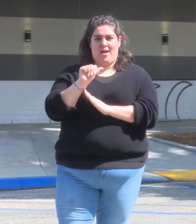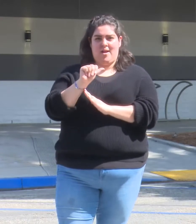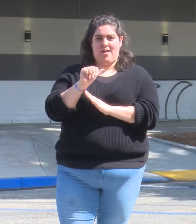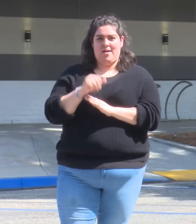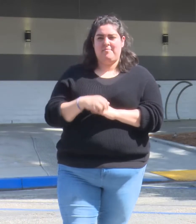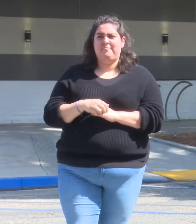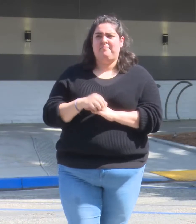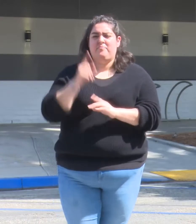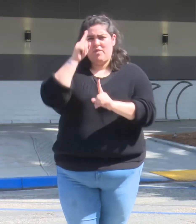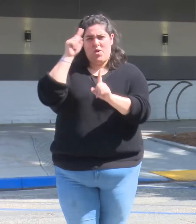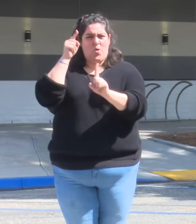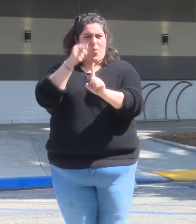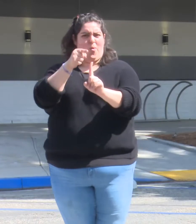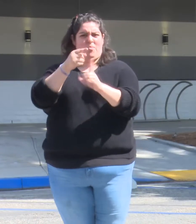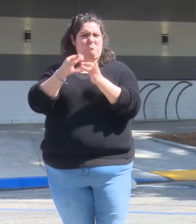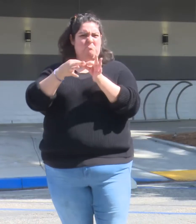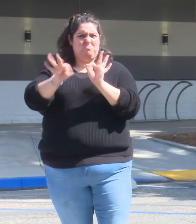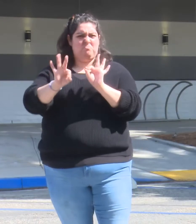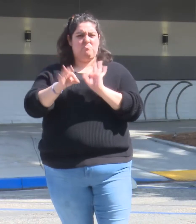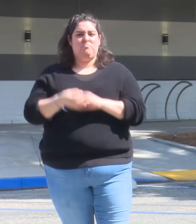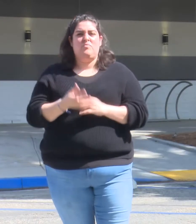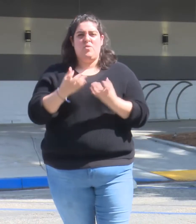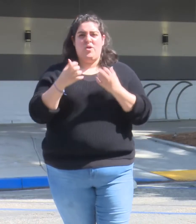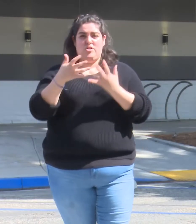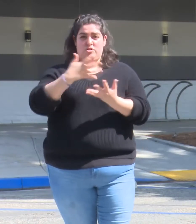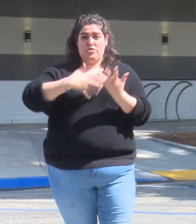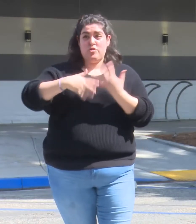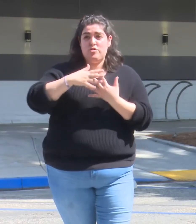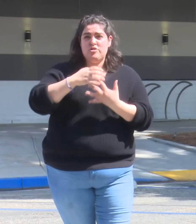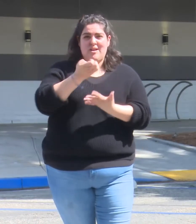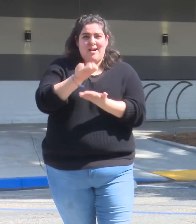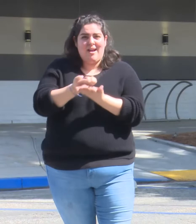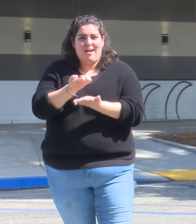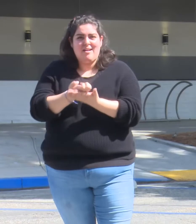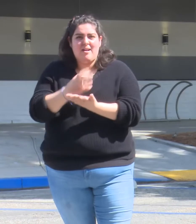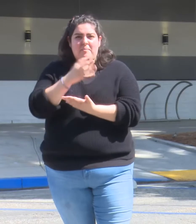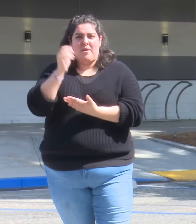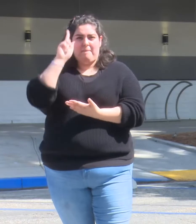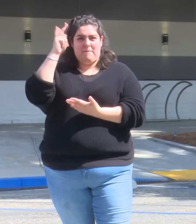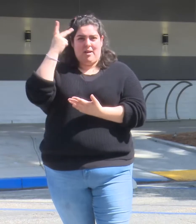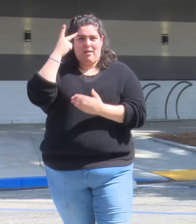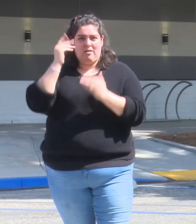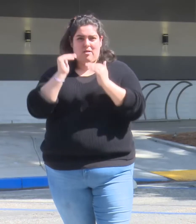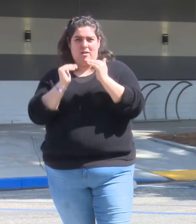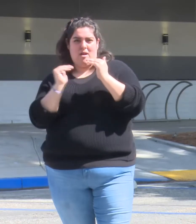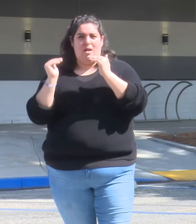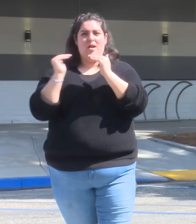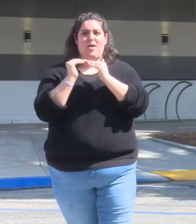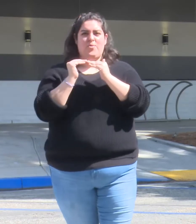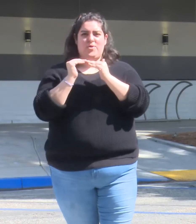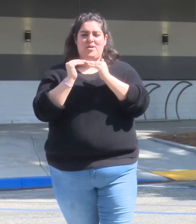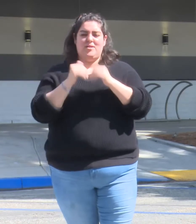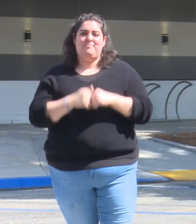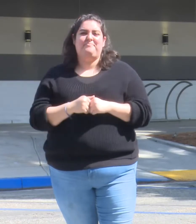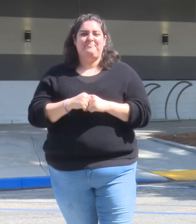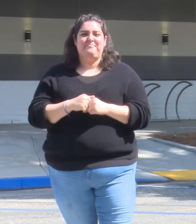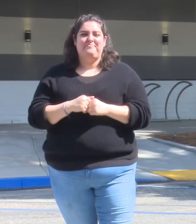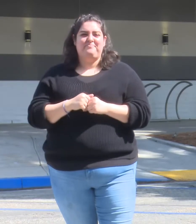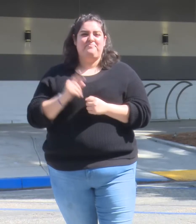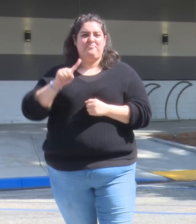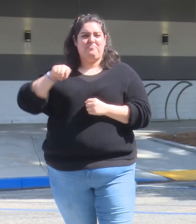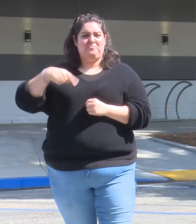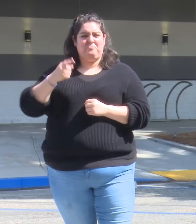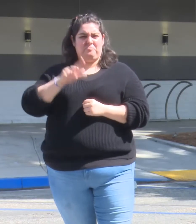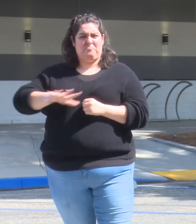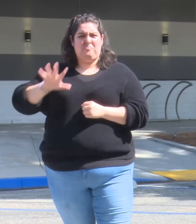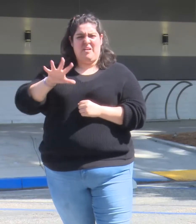simple. We wanted social, economic, and political equity. There were only about